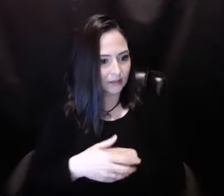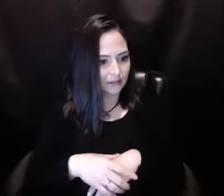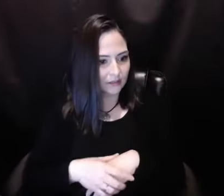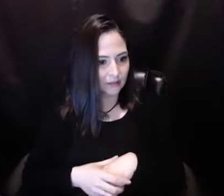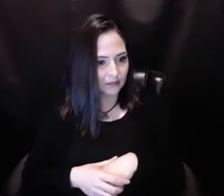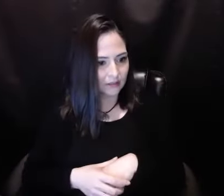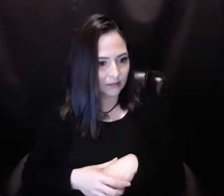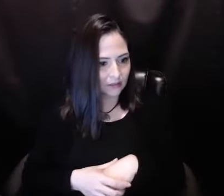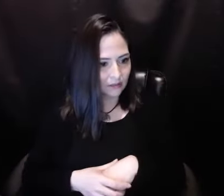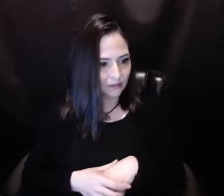I read it from the paper, and